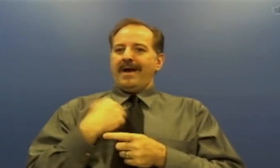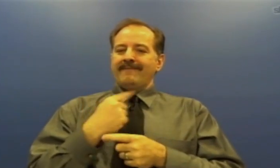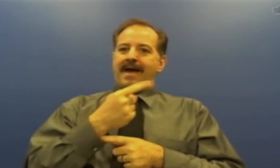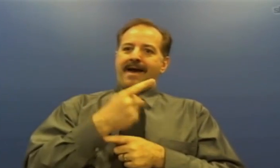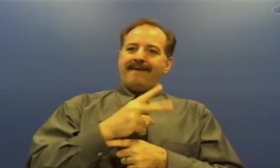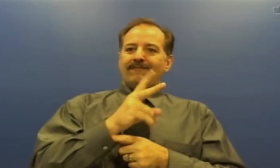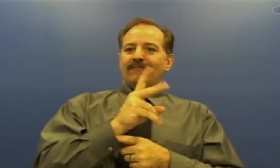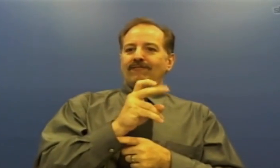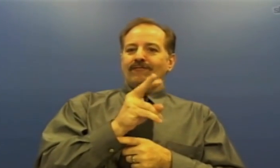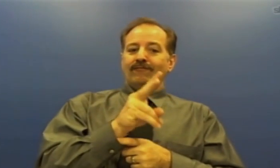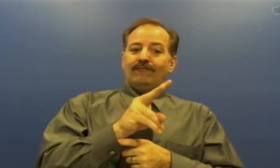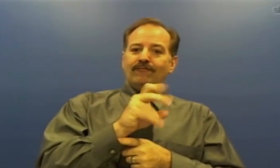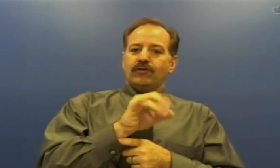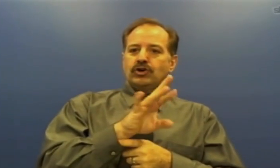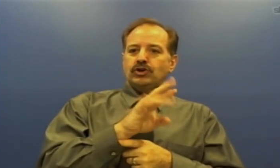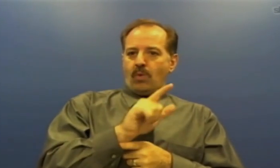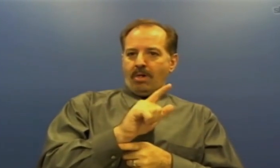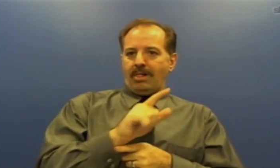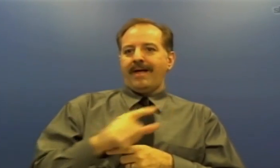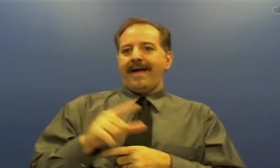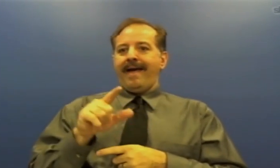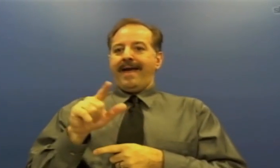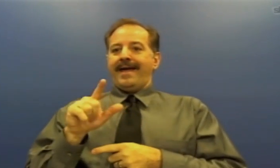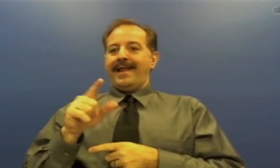a team when half of the interpreting